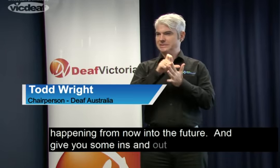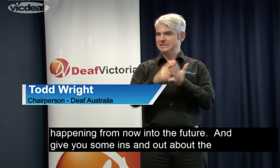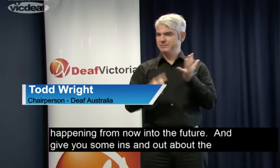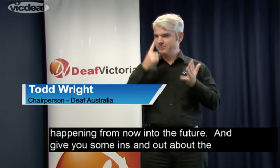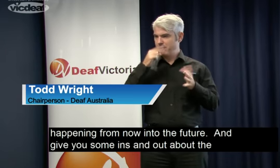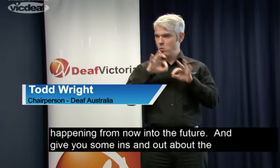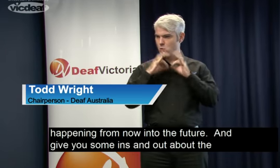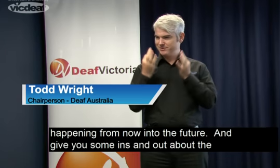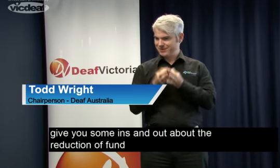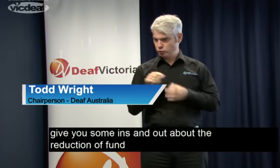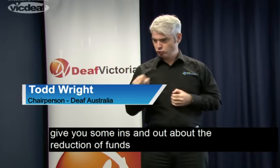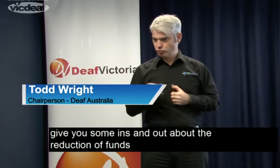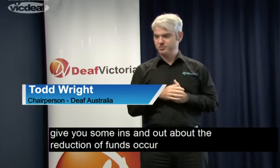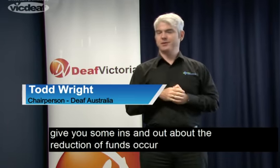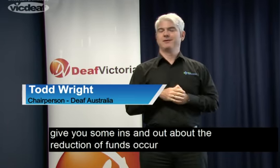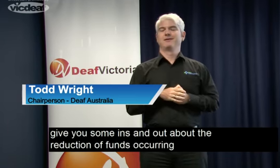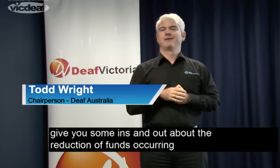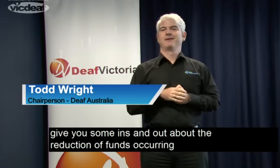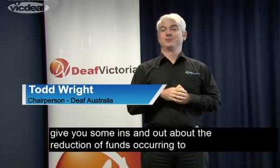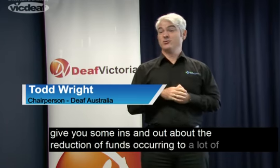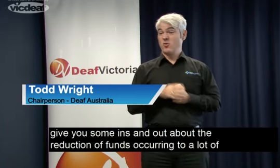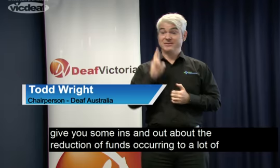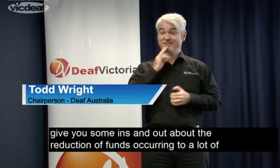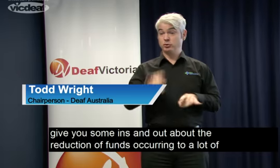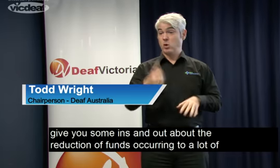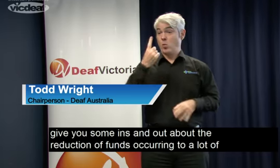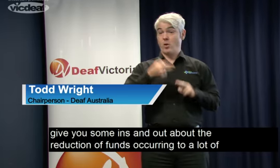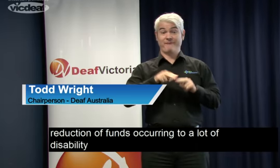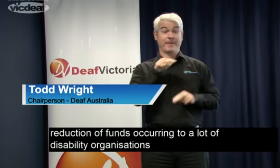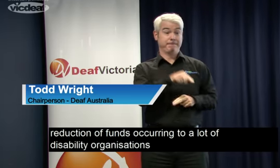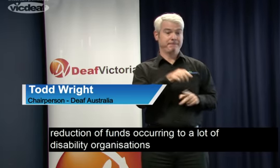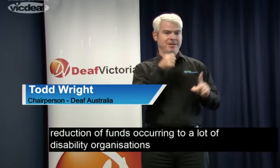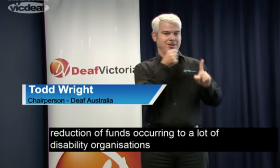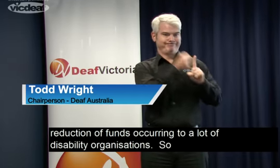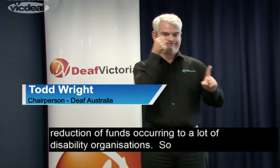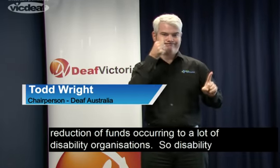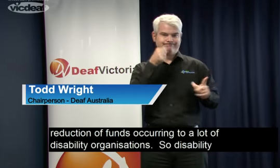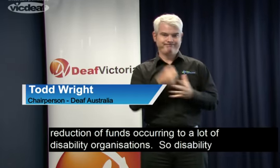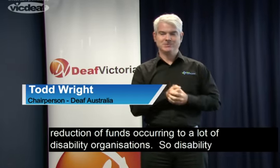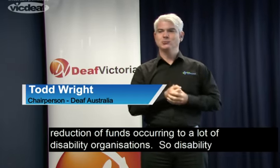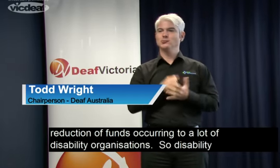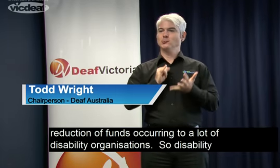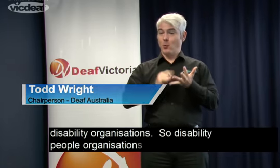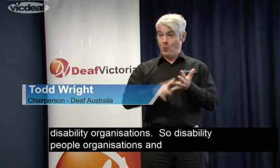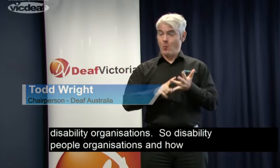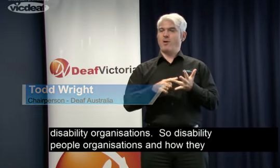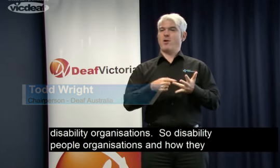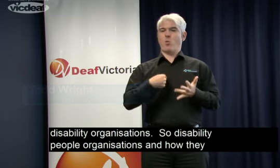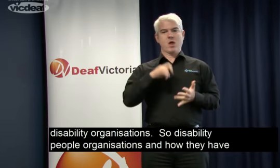and DPOs. So disability people organisations and how they've been affected. Deaf Australia is one of them, and we are going to be